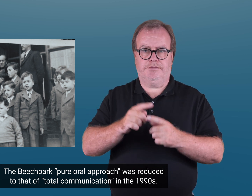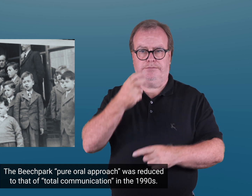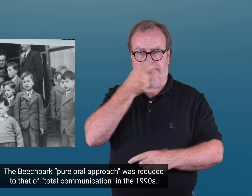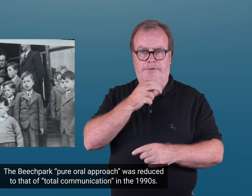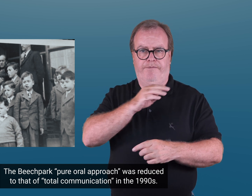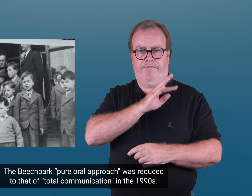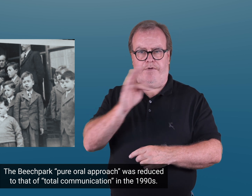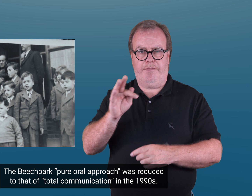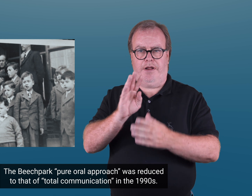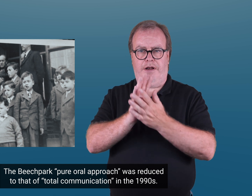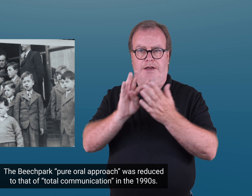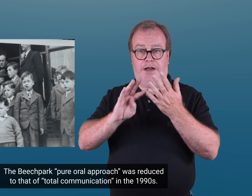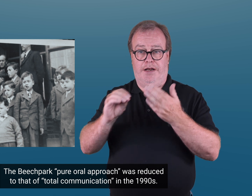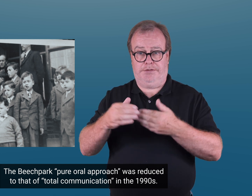in the 1990s.